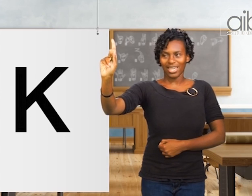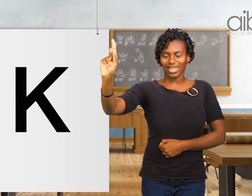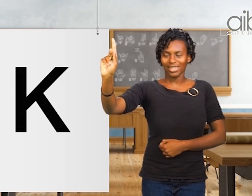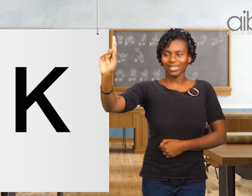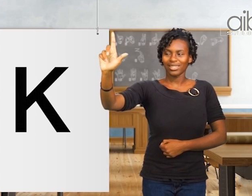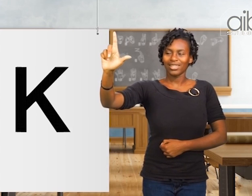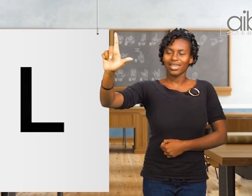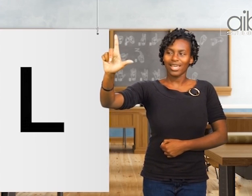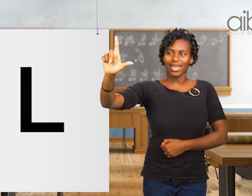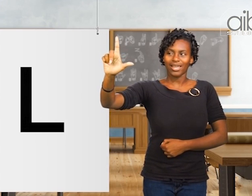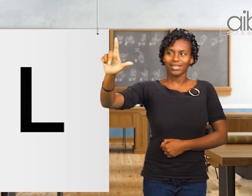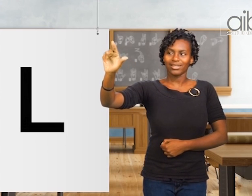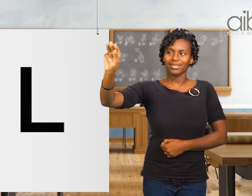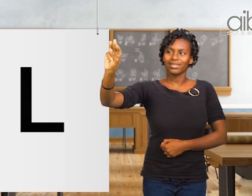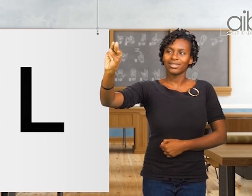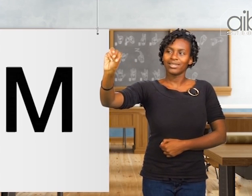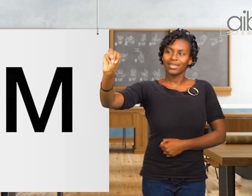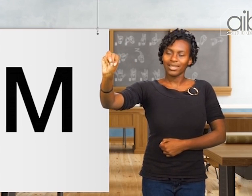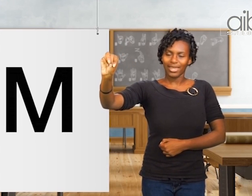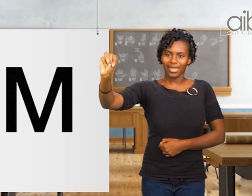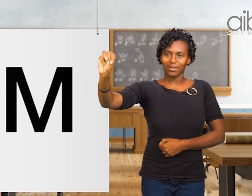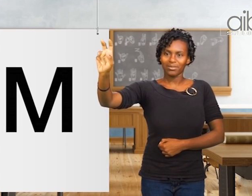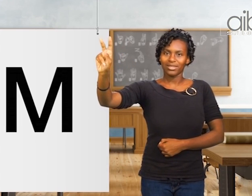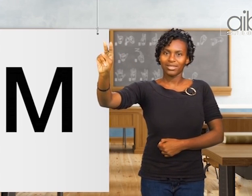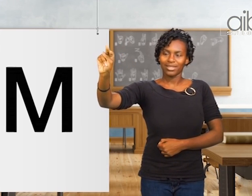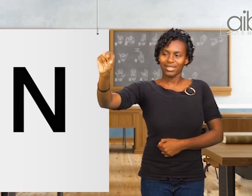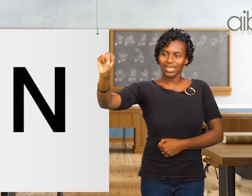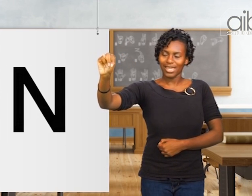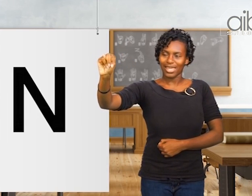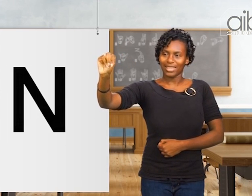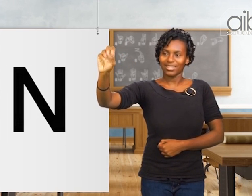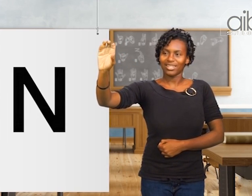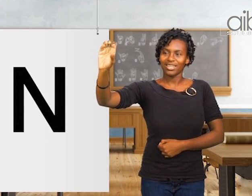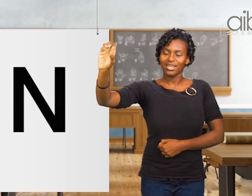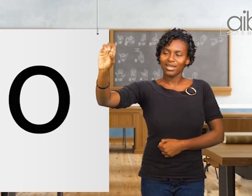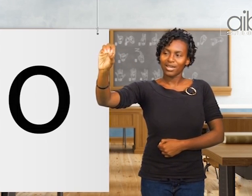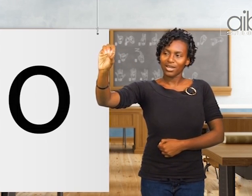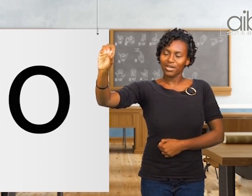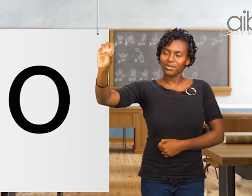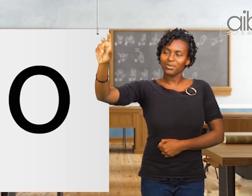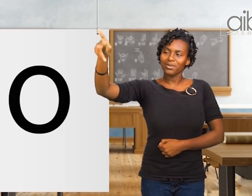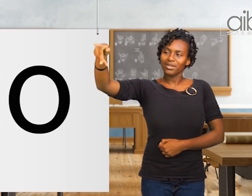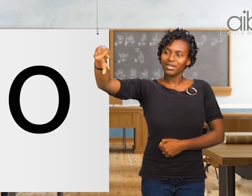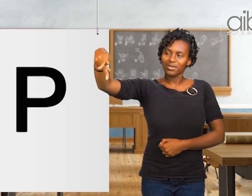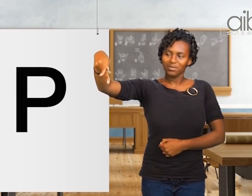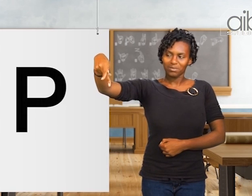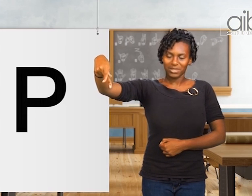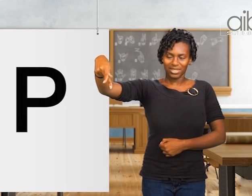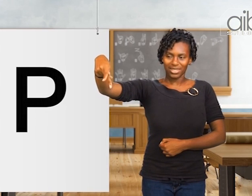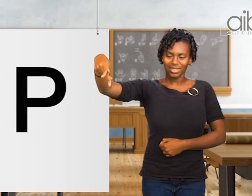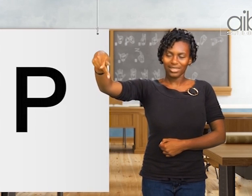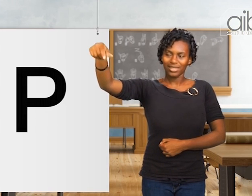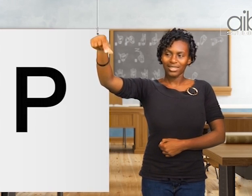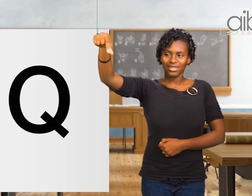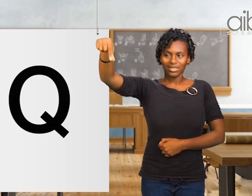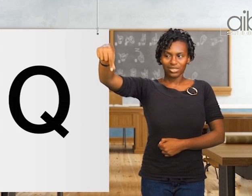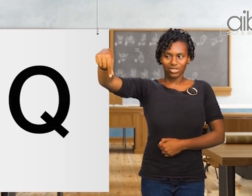K, L, M, N, O, P,